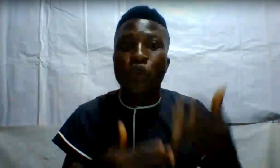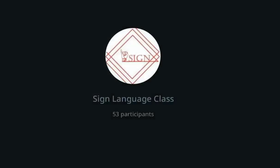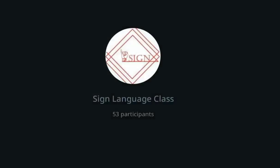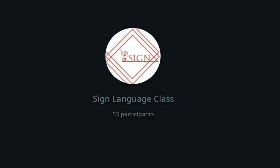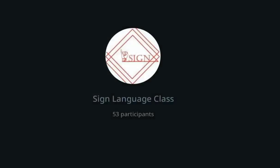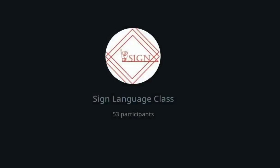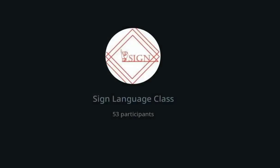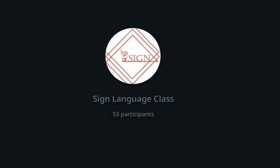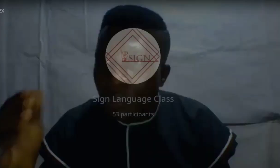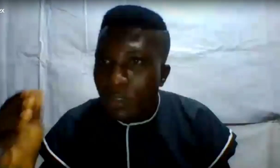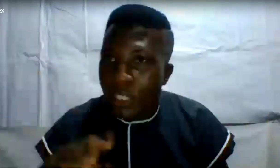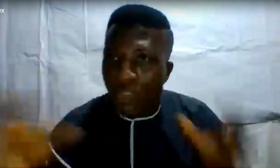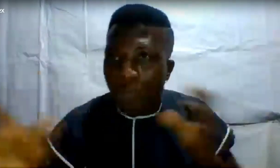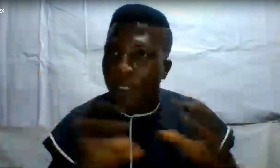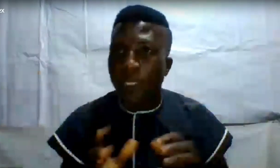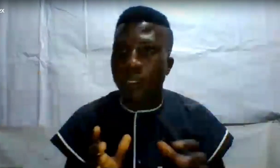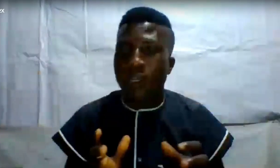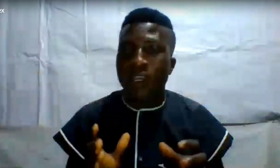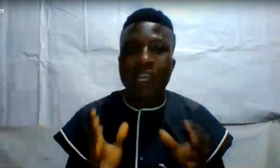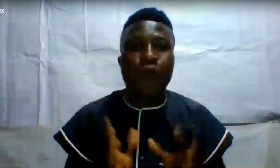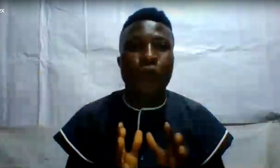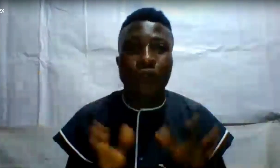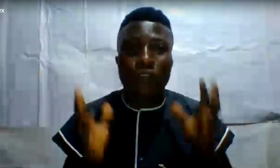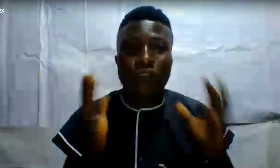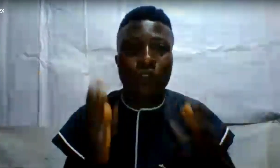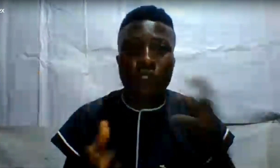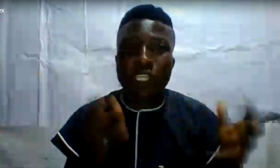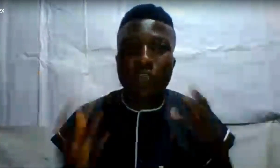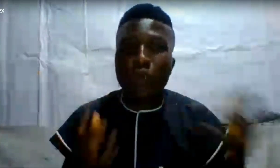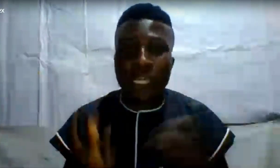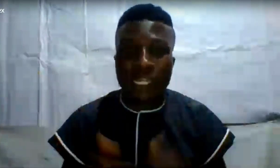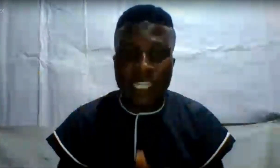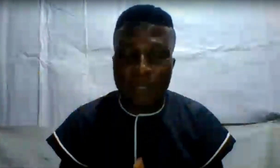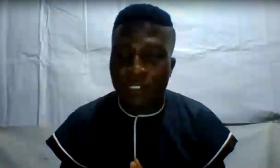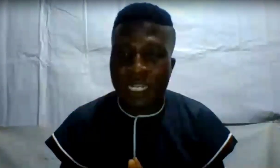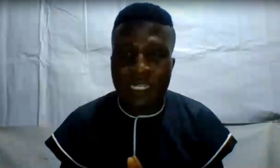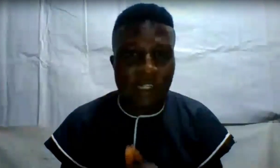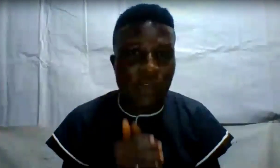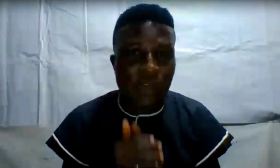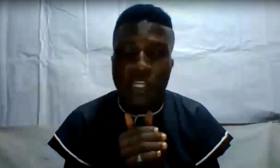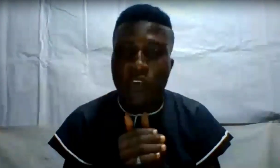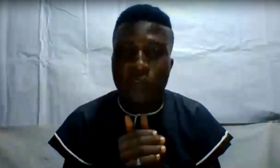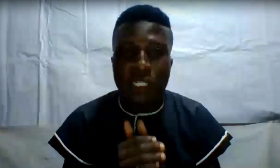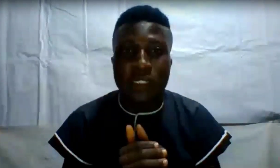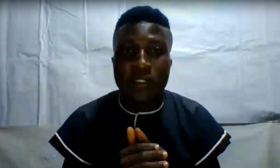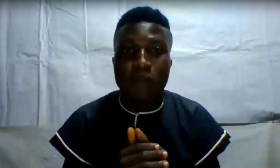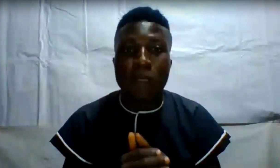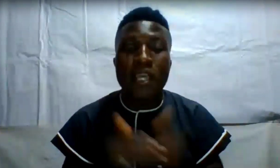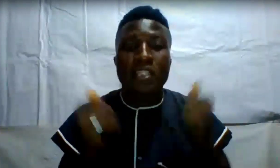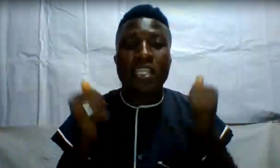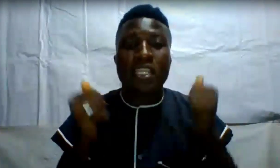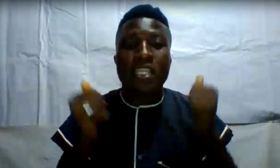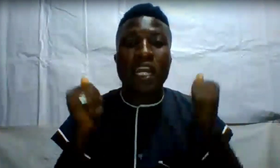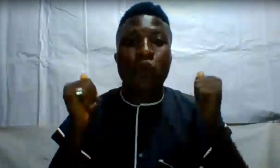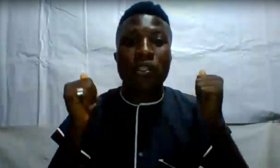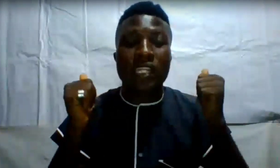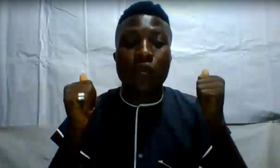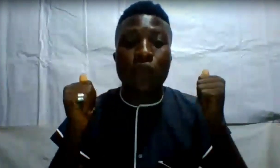call randomly anyone to see who can attempt signing any of the letters. So we started with letter A.